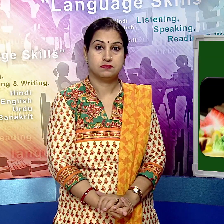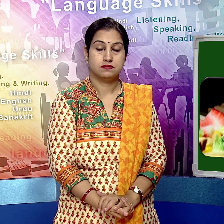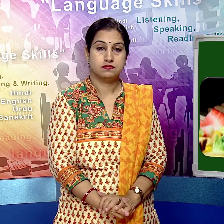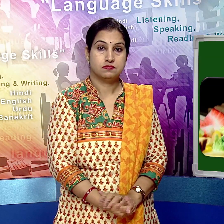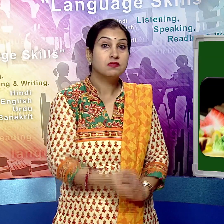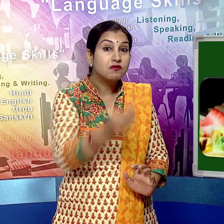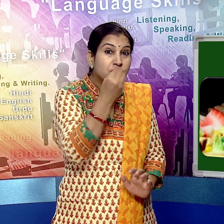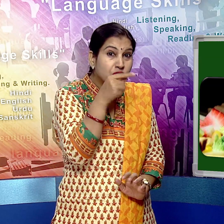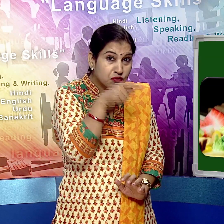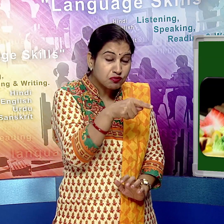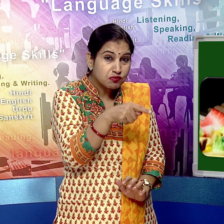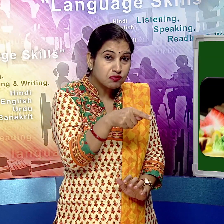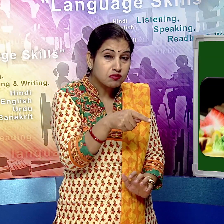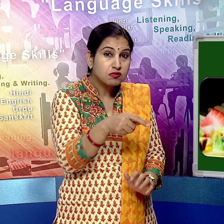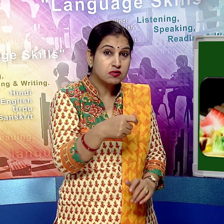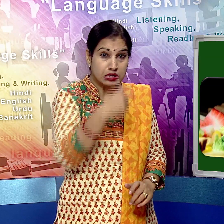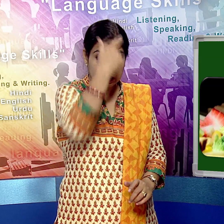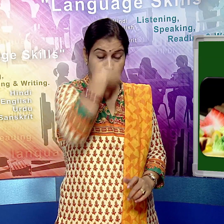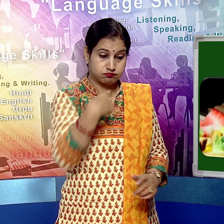Food then is not fit for human consumption,